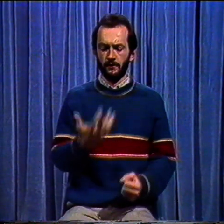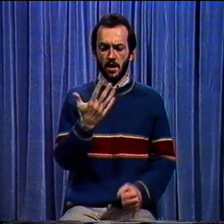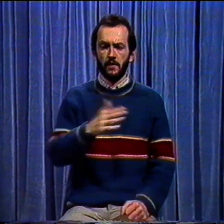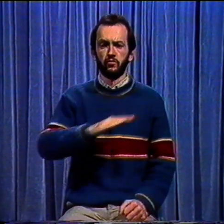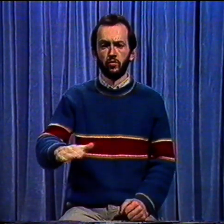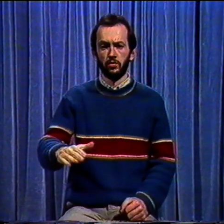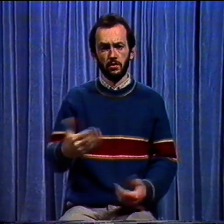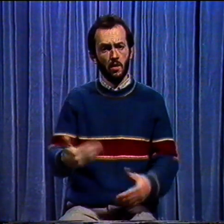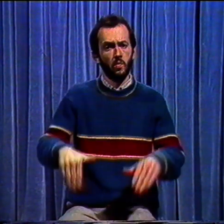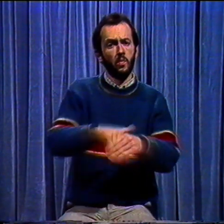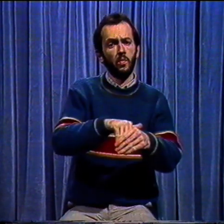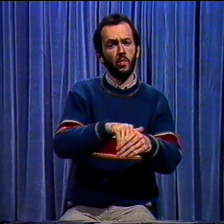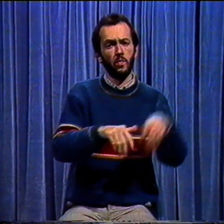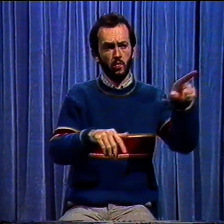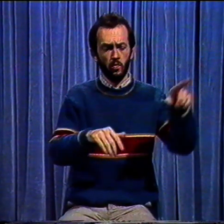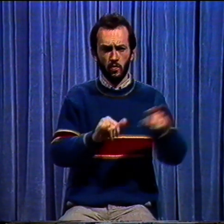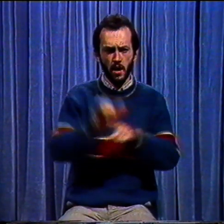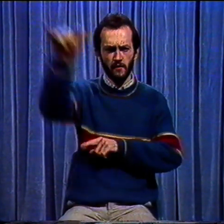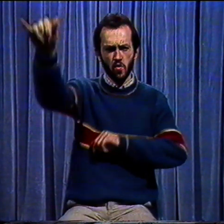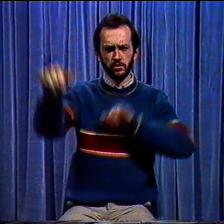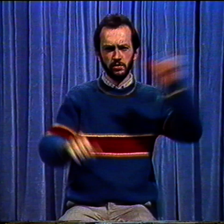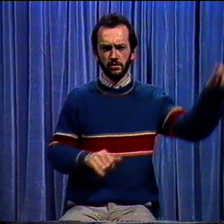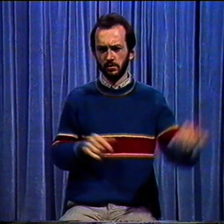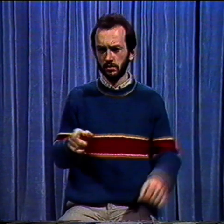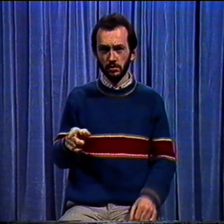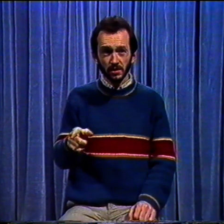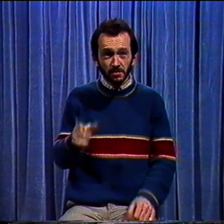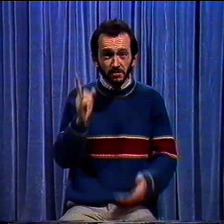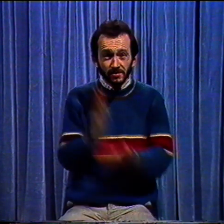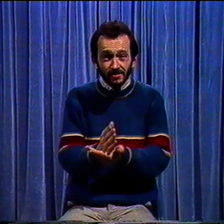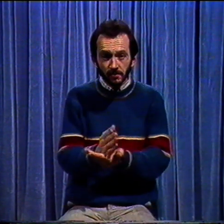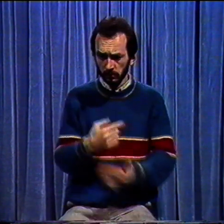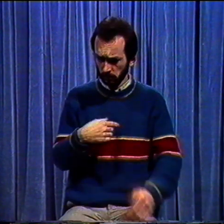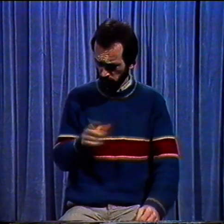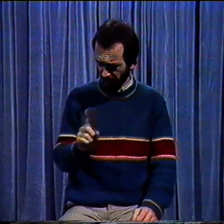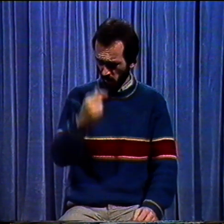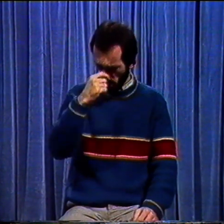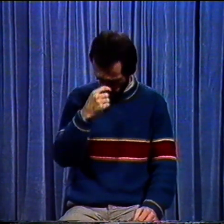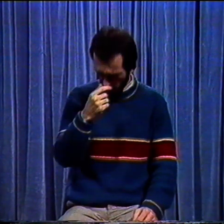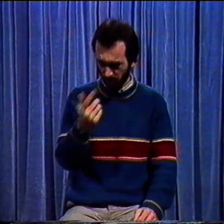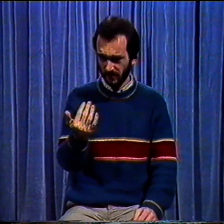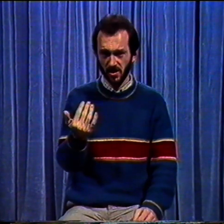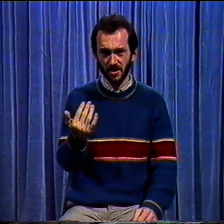I have 5 children, and now they've all joined the Air Force. They're flying all... You believe me? Why did you believe